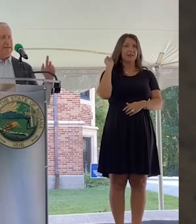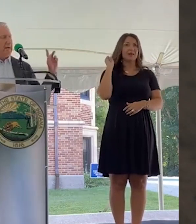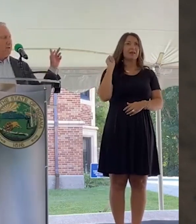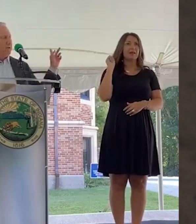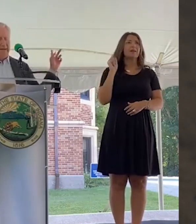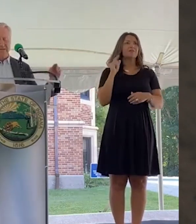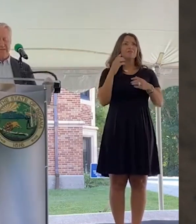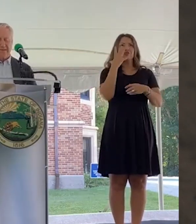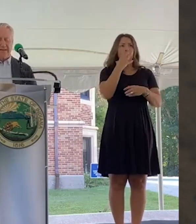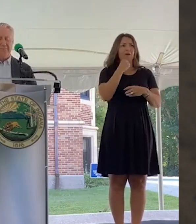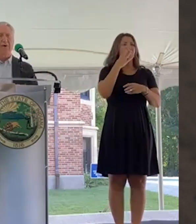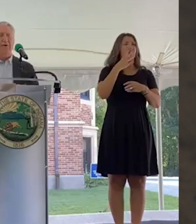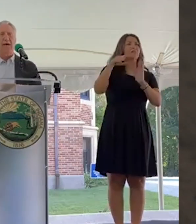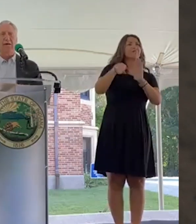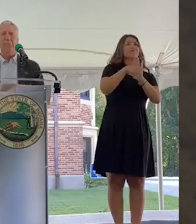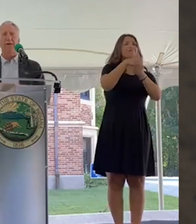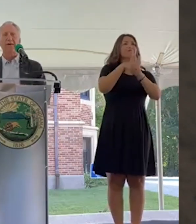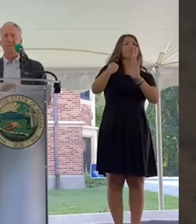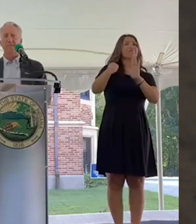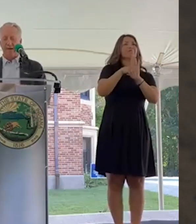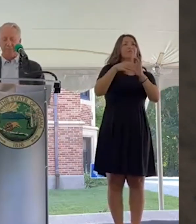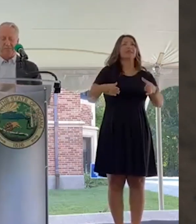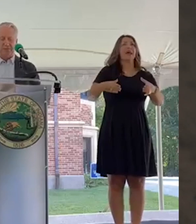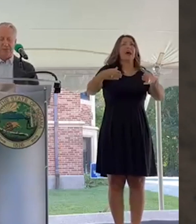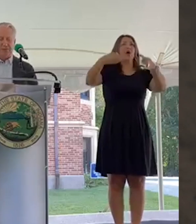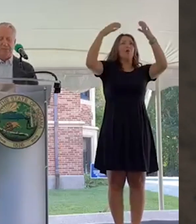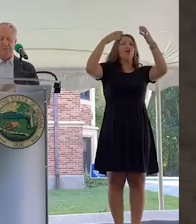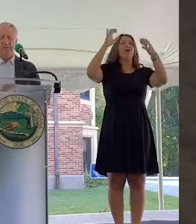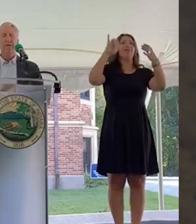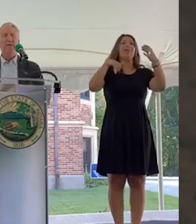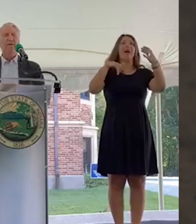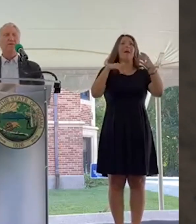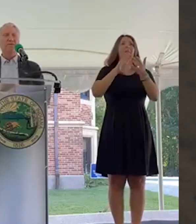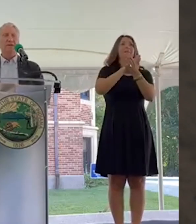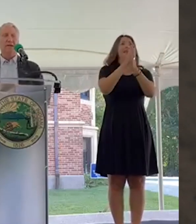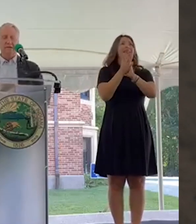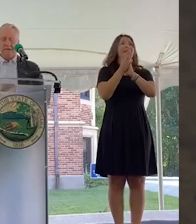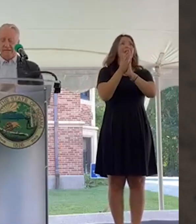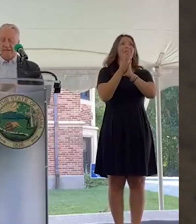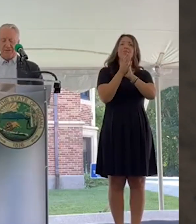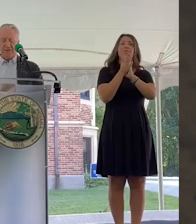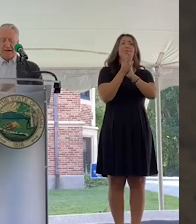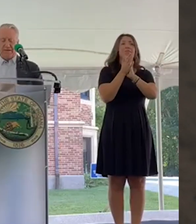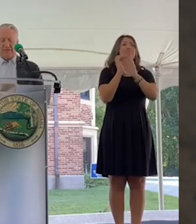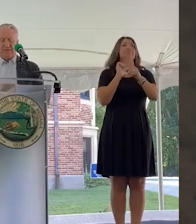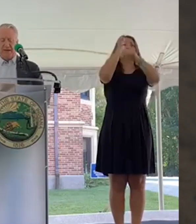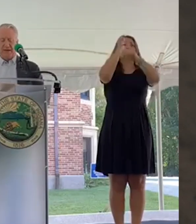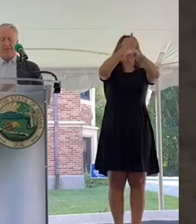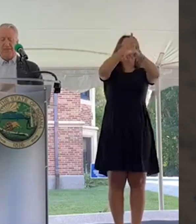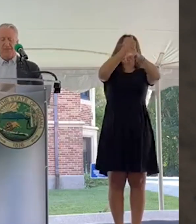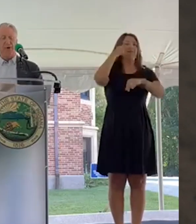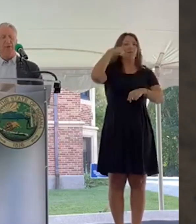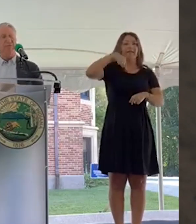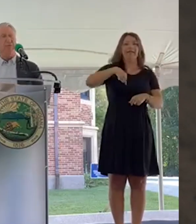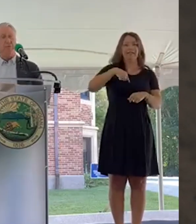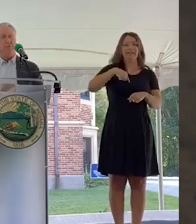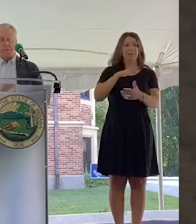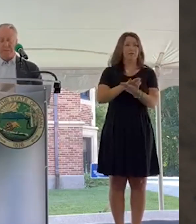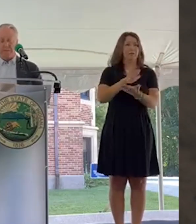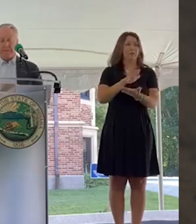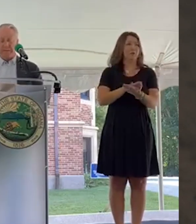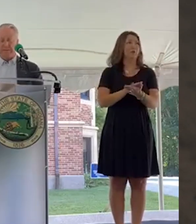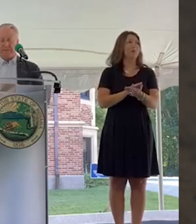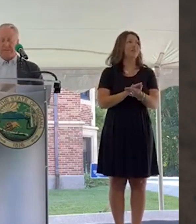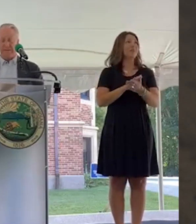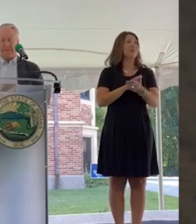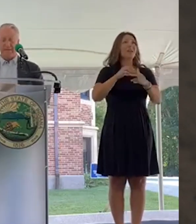its bell tower as the landmark element of the composition. Designed in the collegiate Gothic style, these wonderful